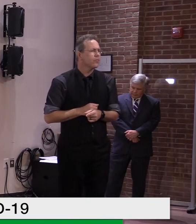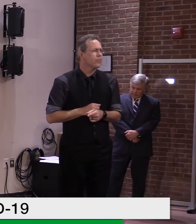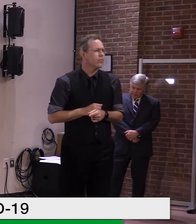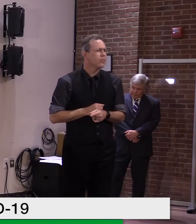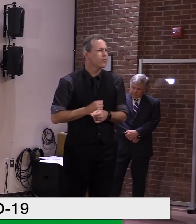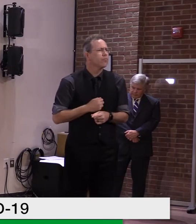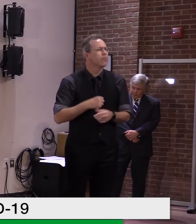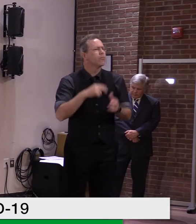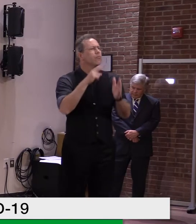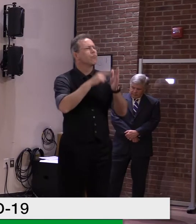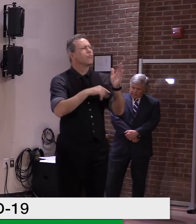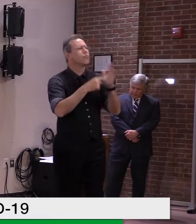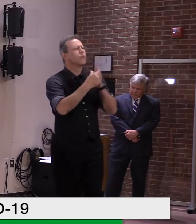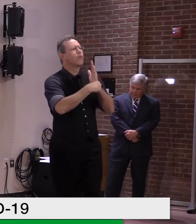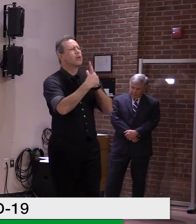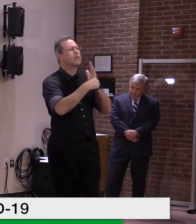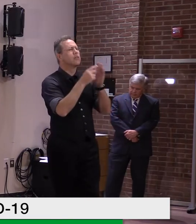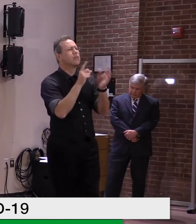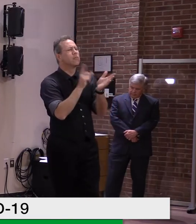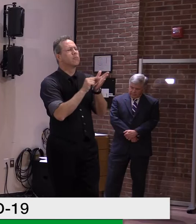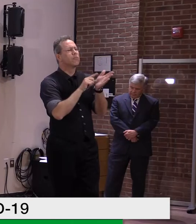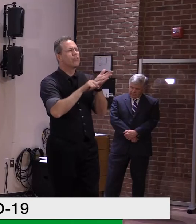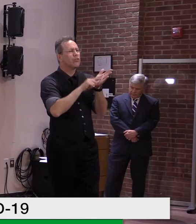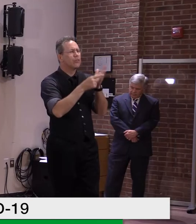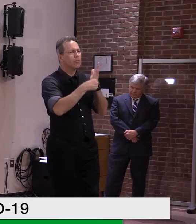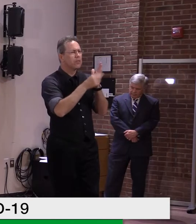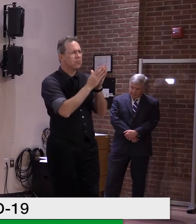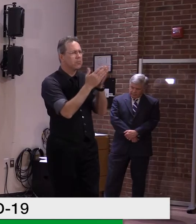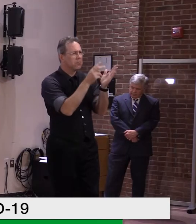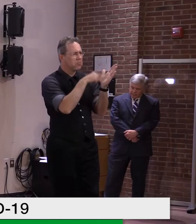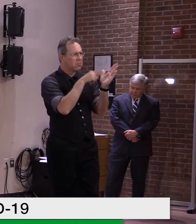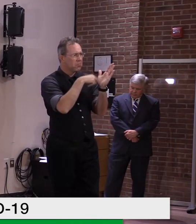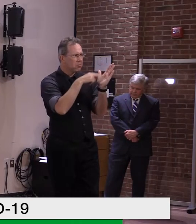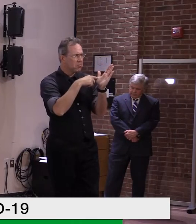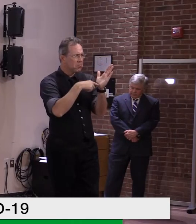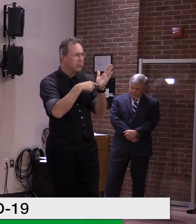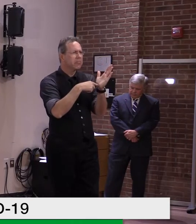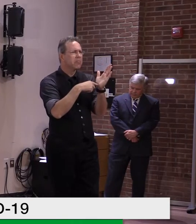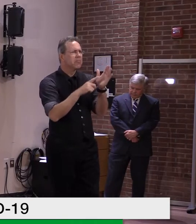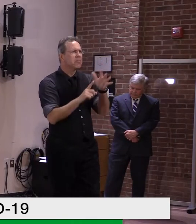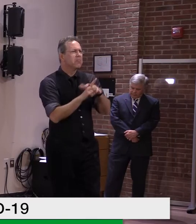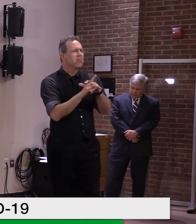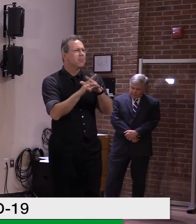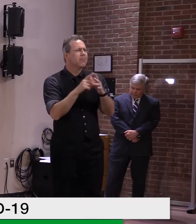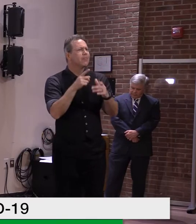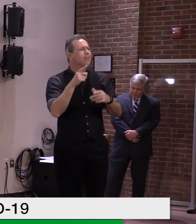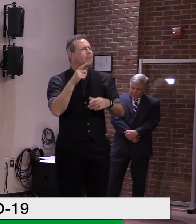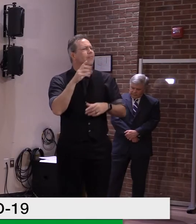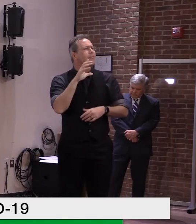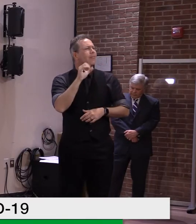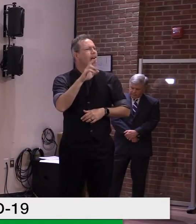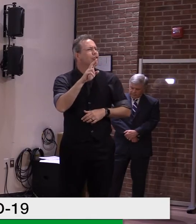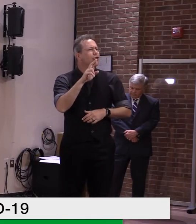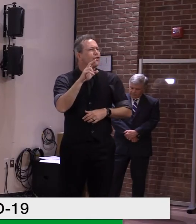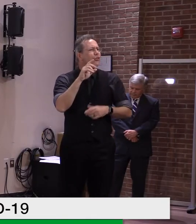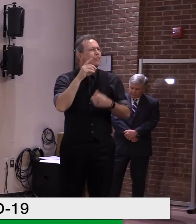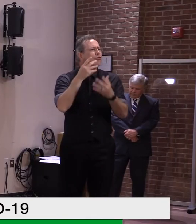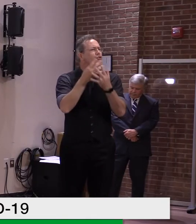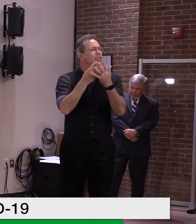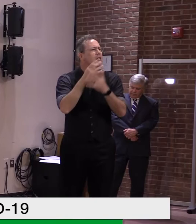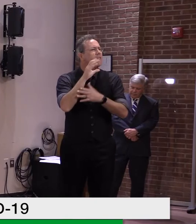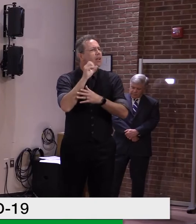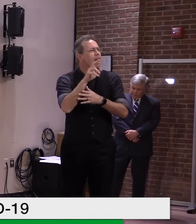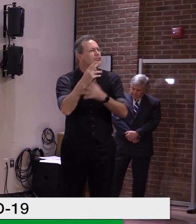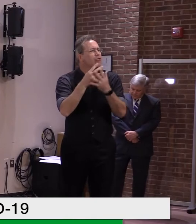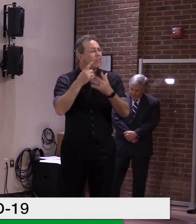cancer screenings were missed across the U.S. last year due to the pandemic. It's caused decreases in delays in identifying people